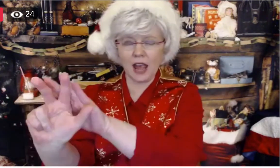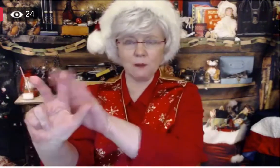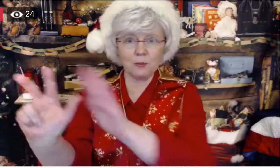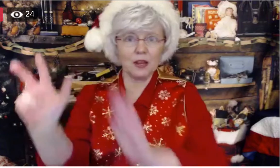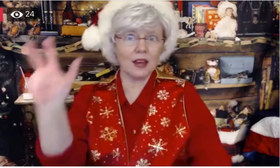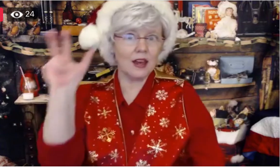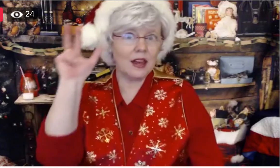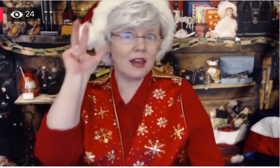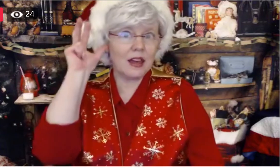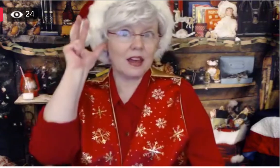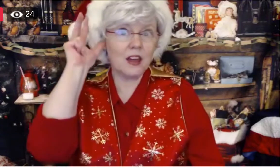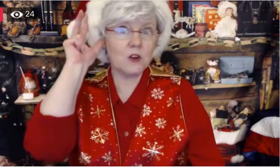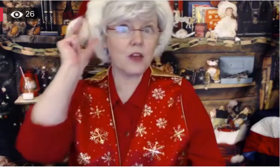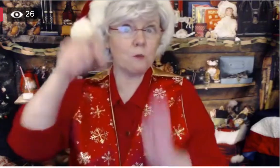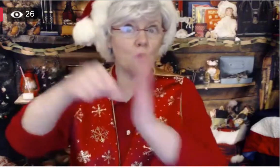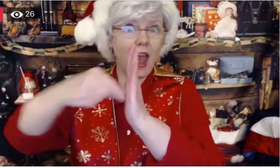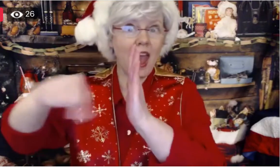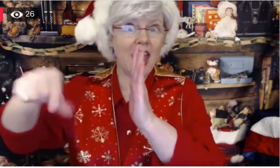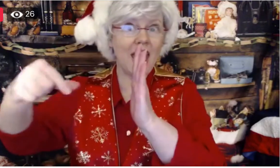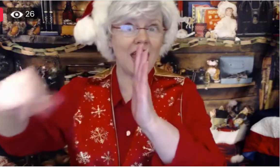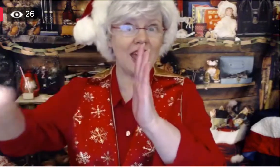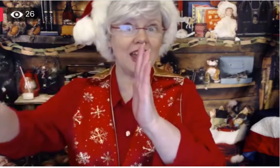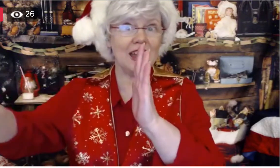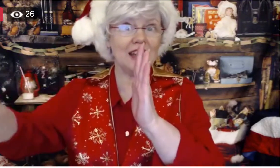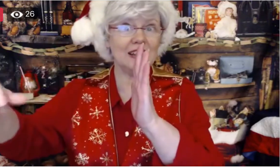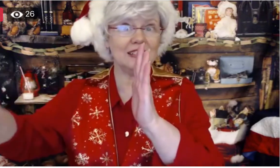shape. Hear them ring.